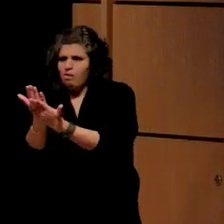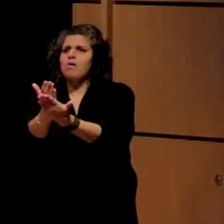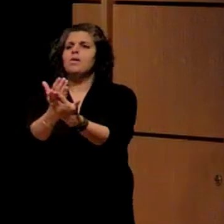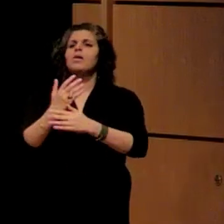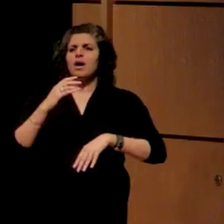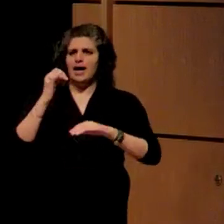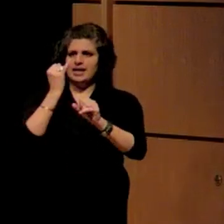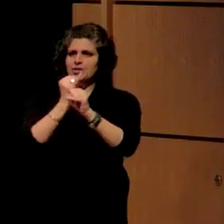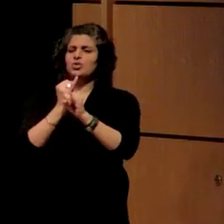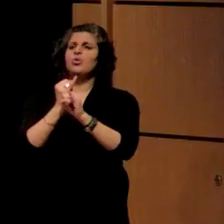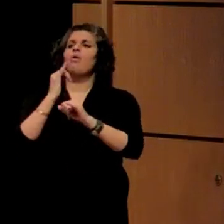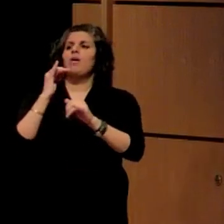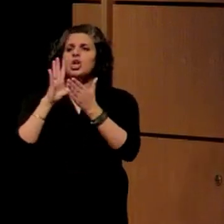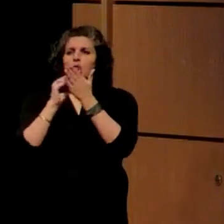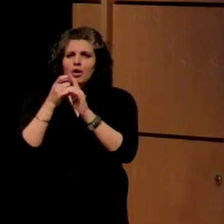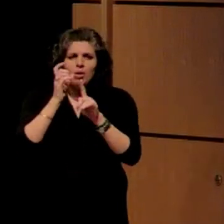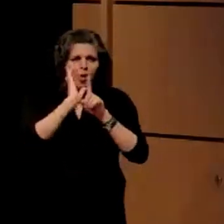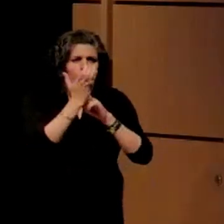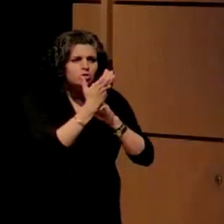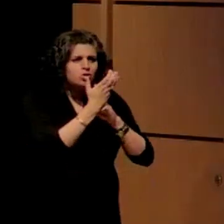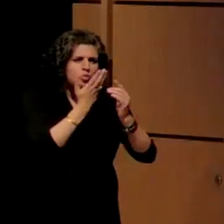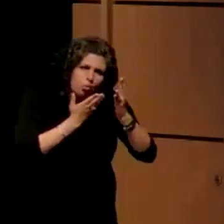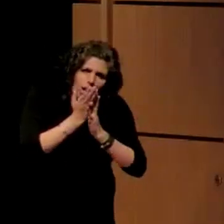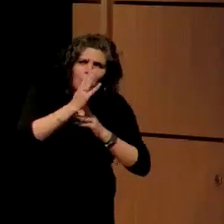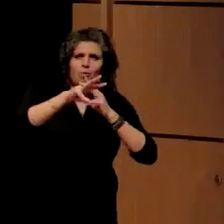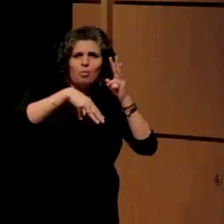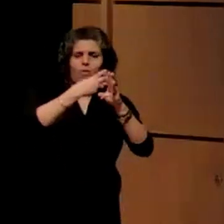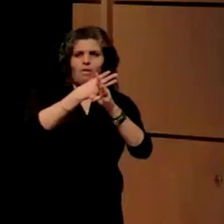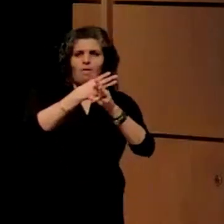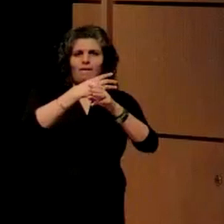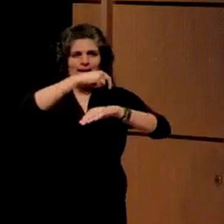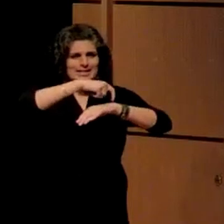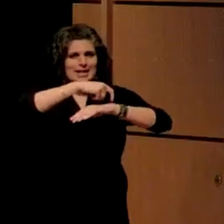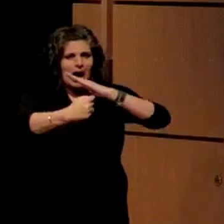the institution to learn from cultures throughout the world and time.